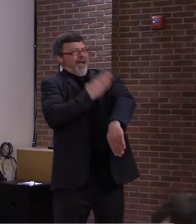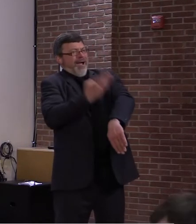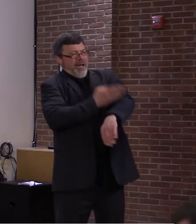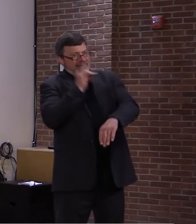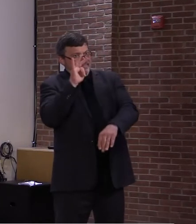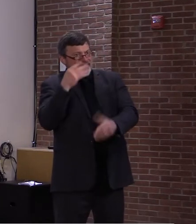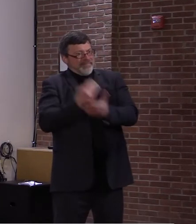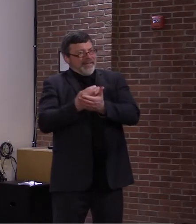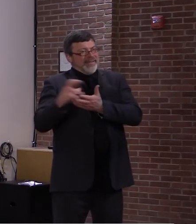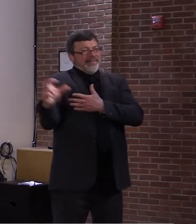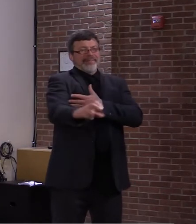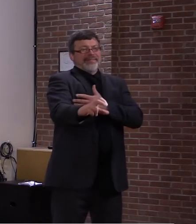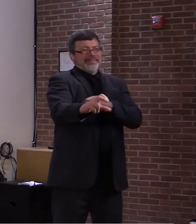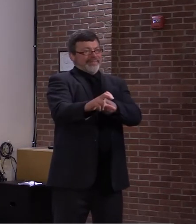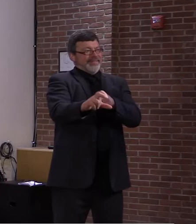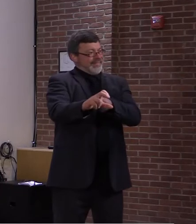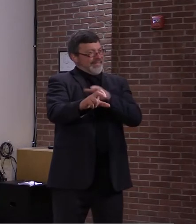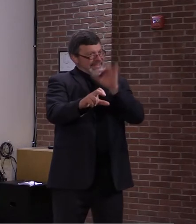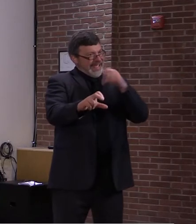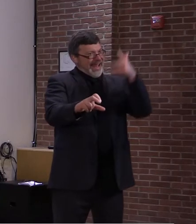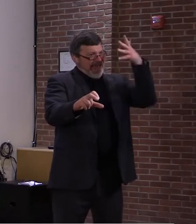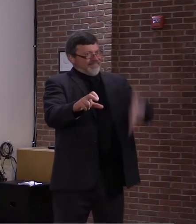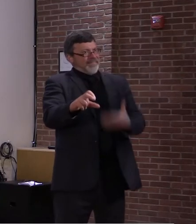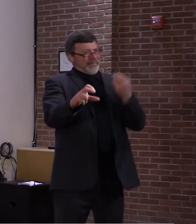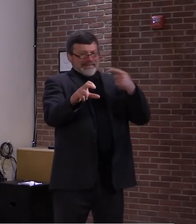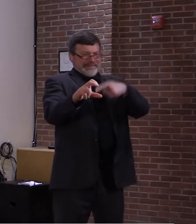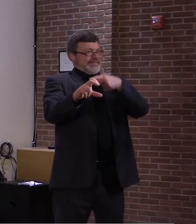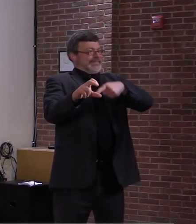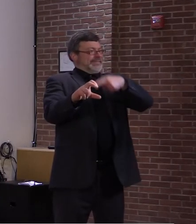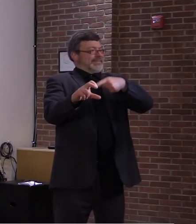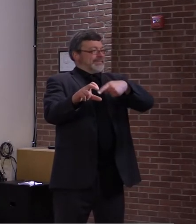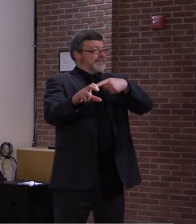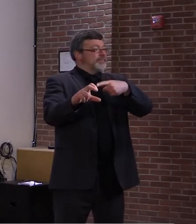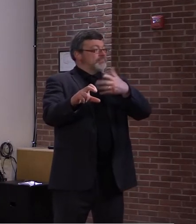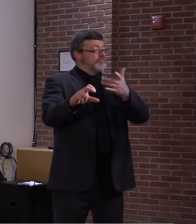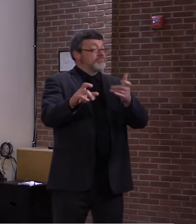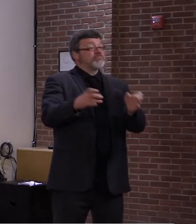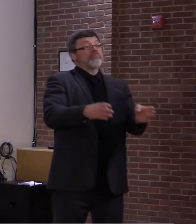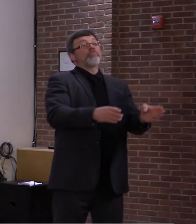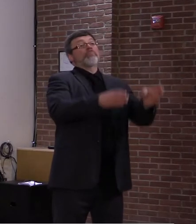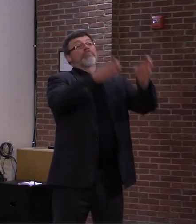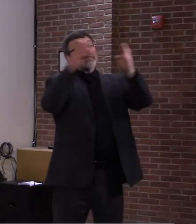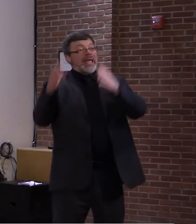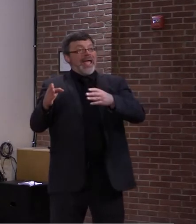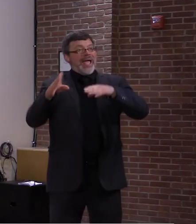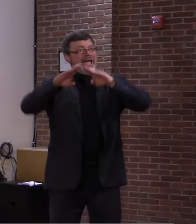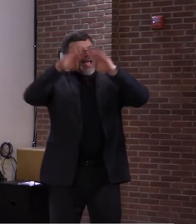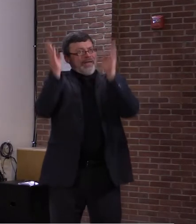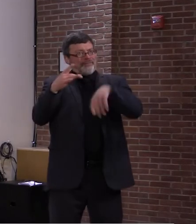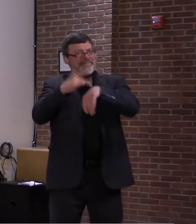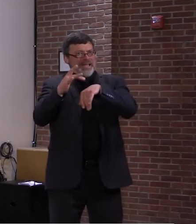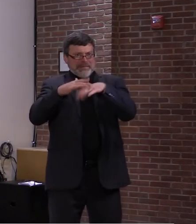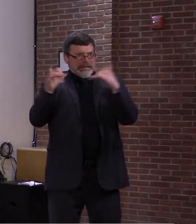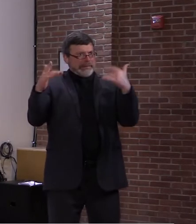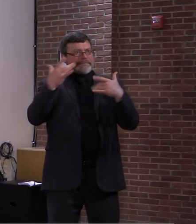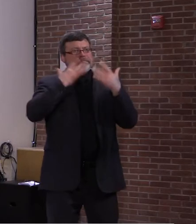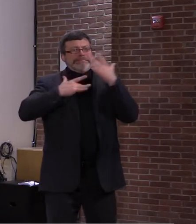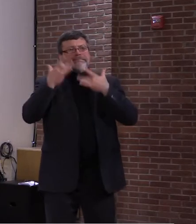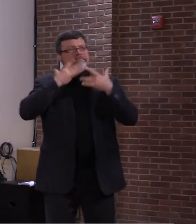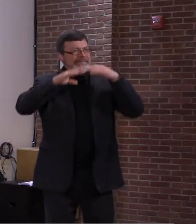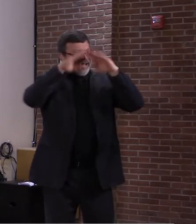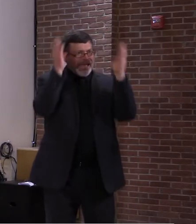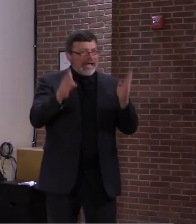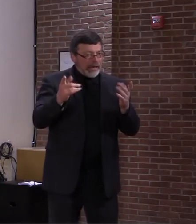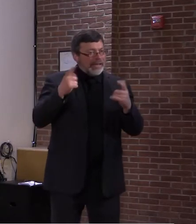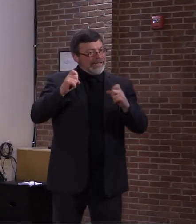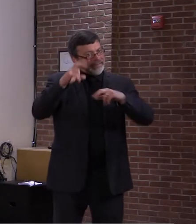housing, to name one very important one. But Commissioner Goldstein, if you're on the line, are there a couple of projects that you could give